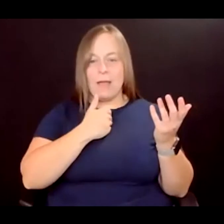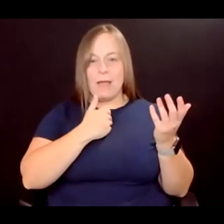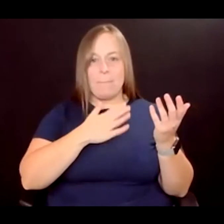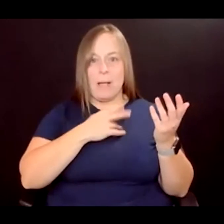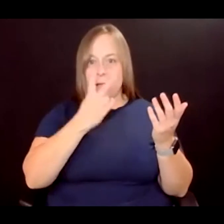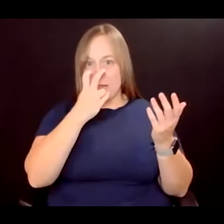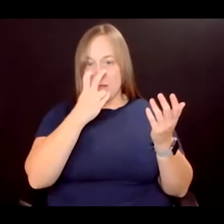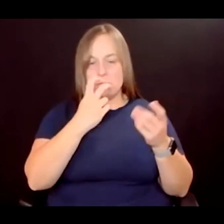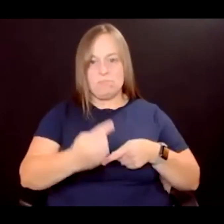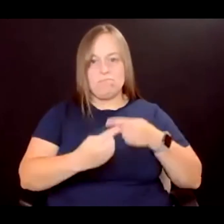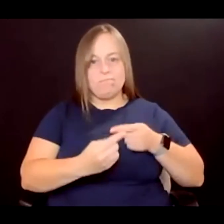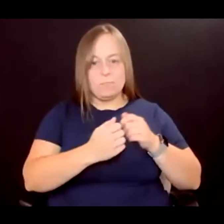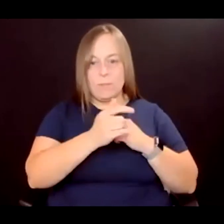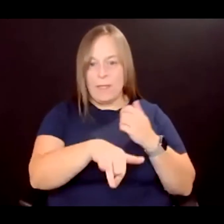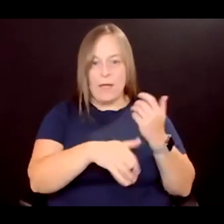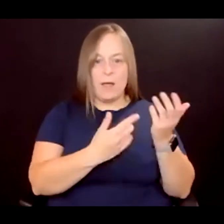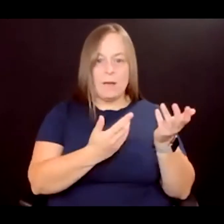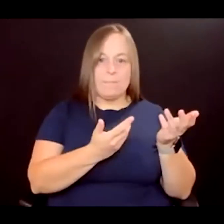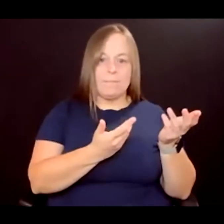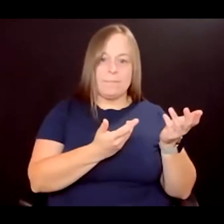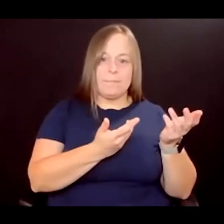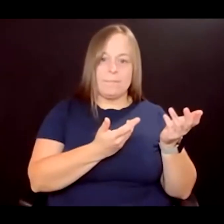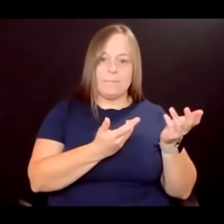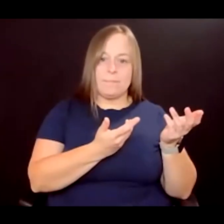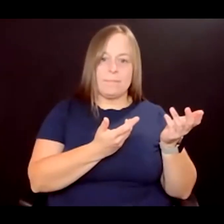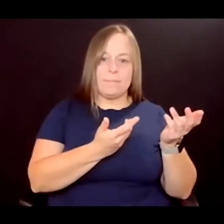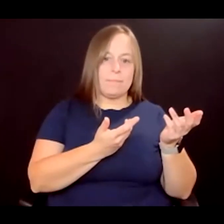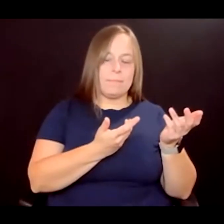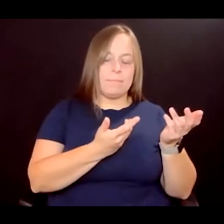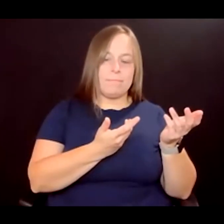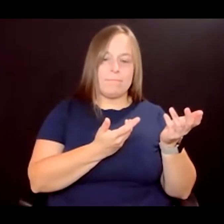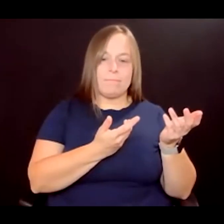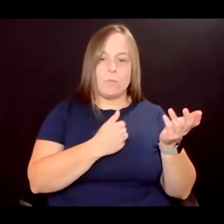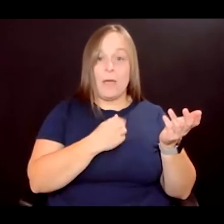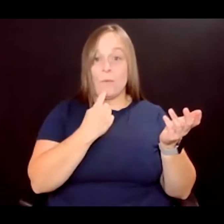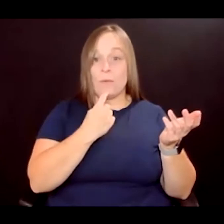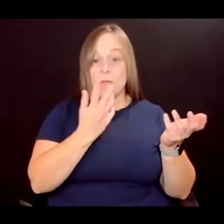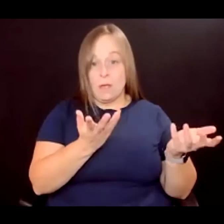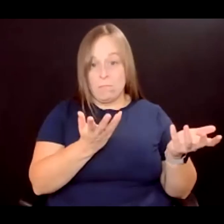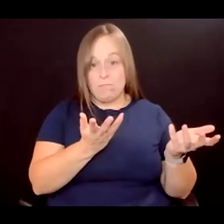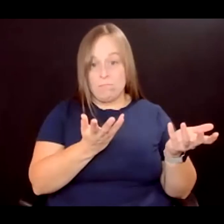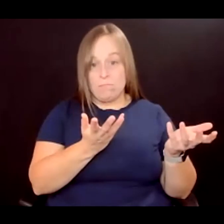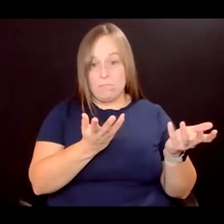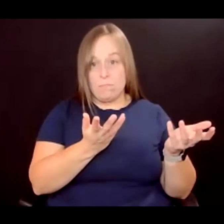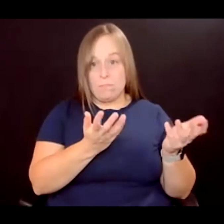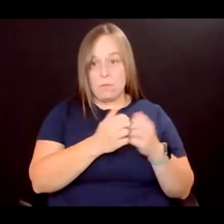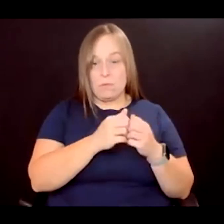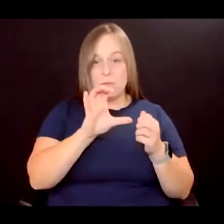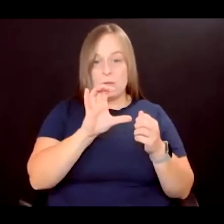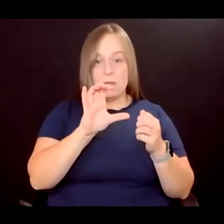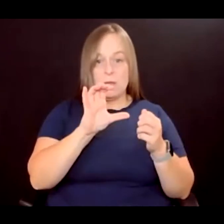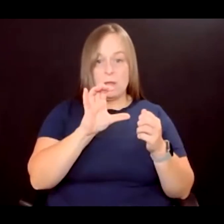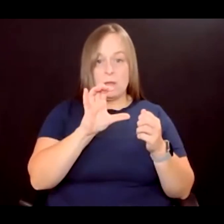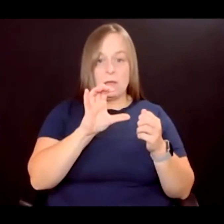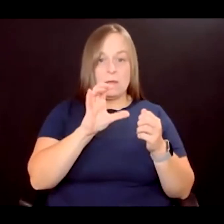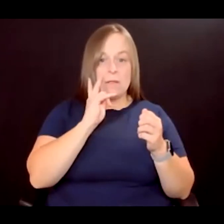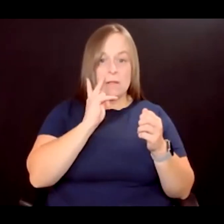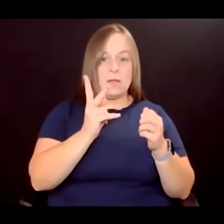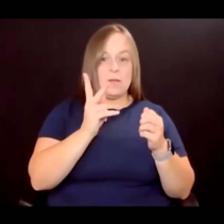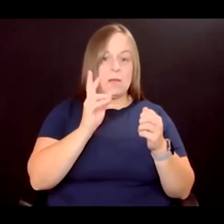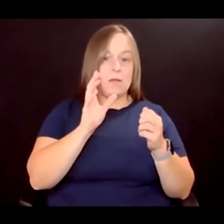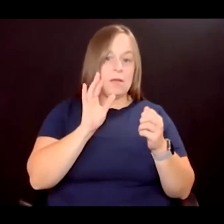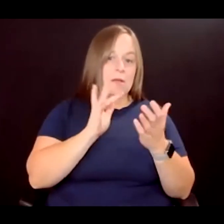the sidewalk. I happen to be someone who walks. I happen to be slender, and so I was able to fit